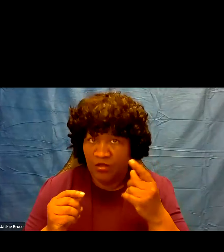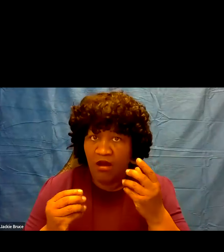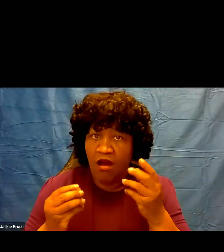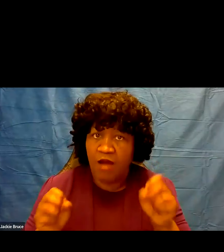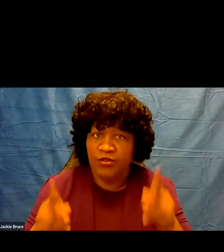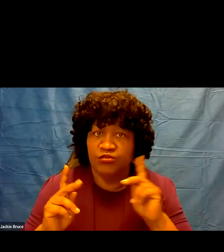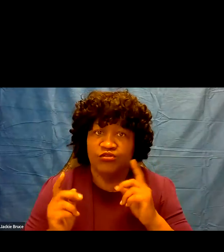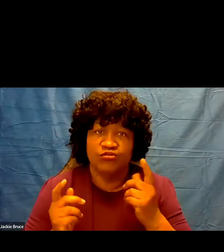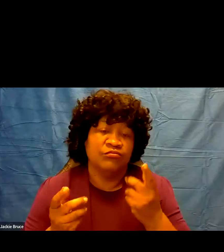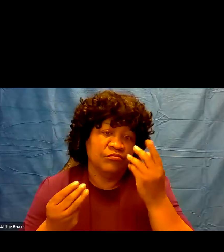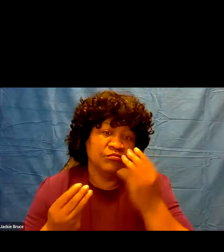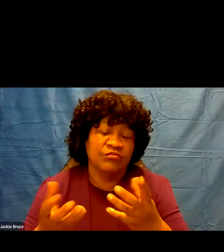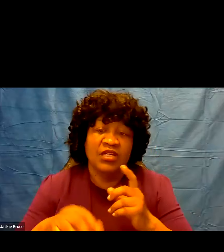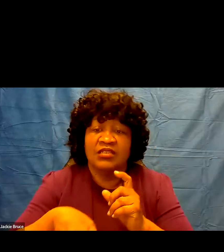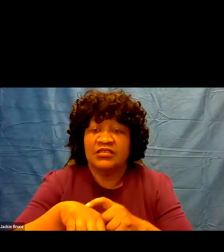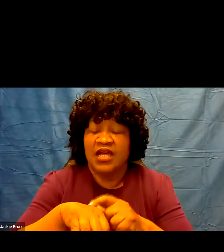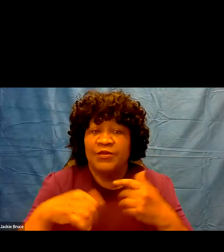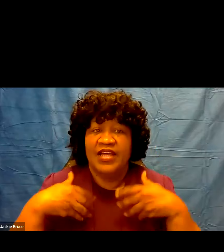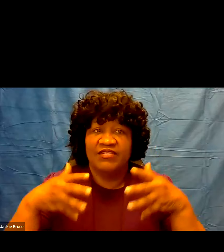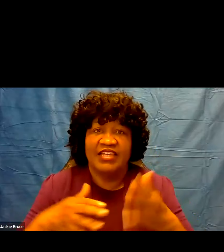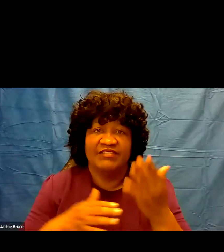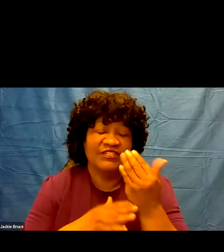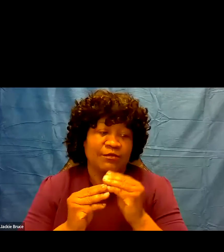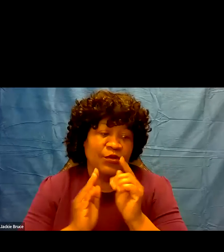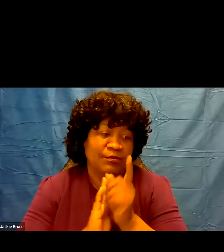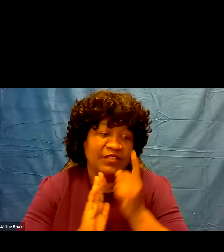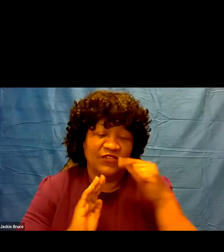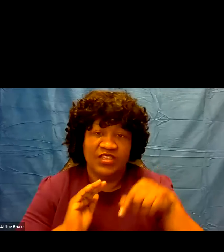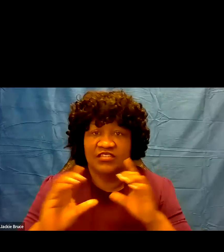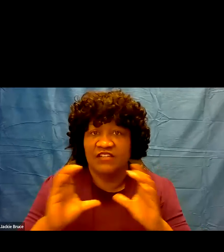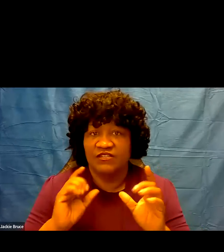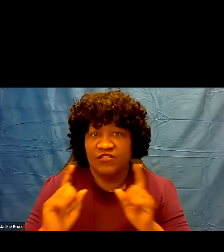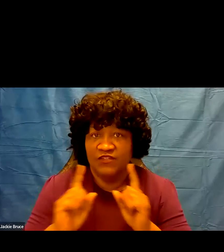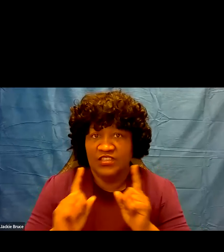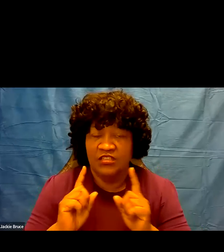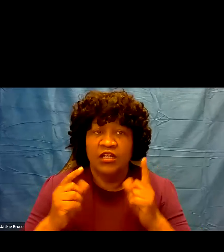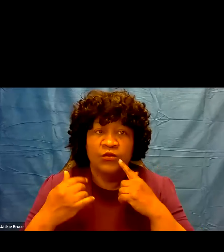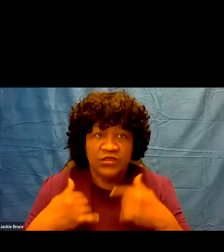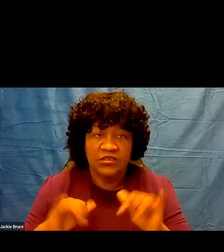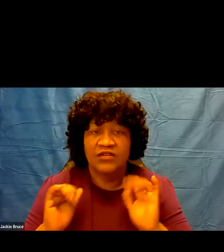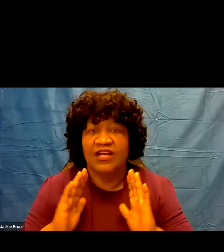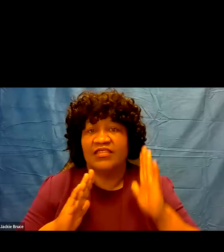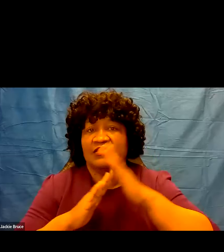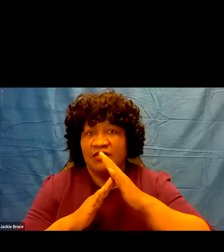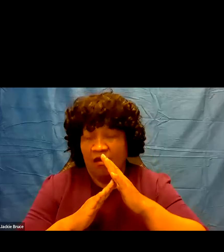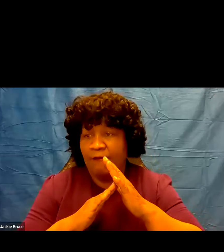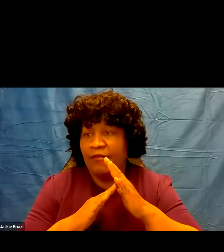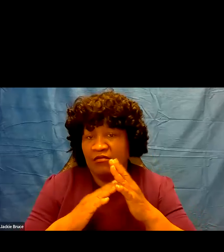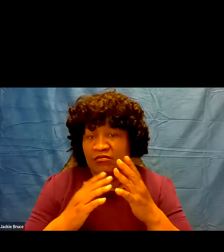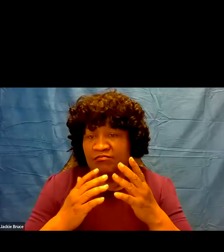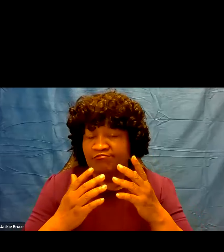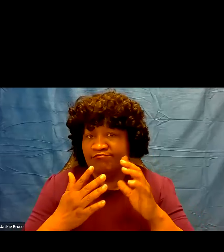We have just a time check here. We have about 15 more minutes for this conversation. And like I said, I think we're still kind of at the top of the funnel.